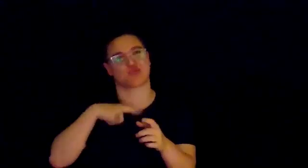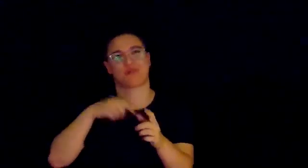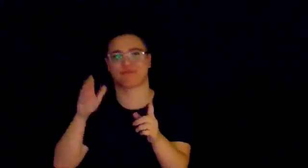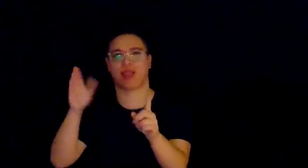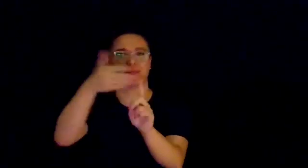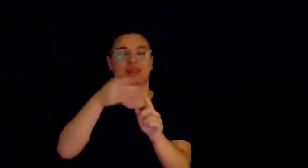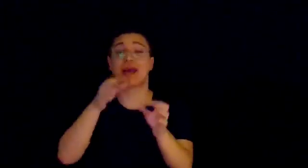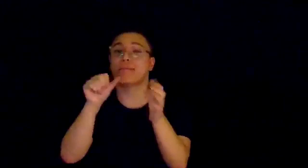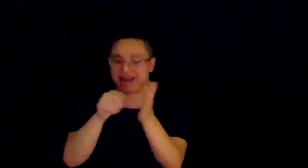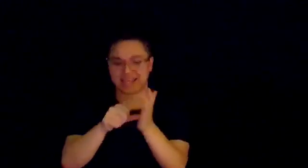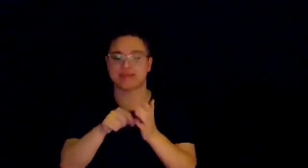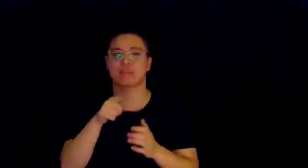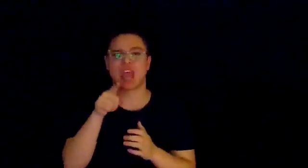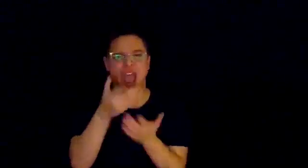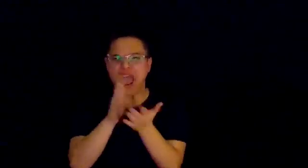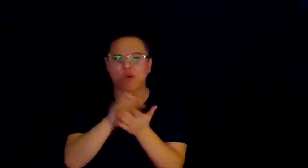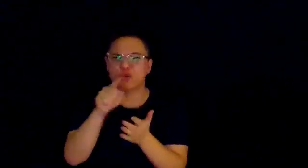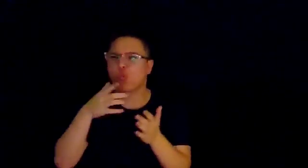they will ask you about money.